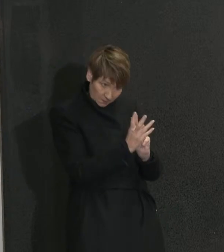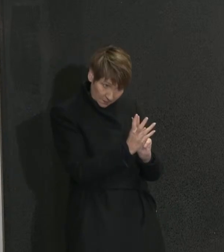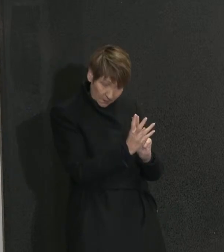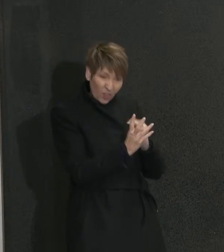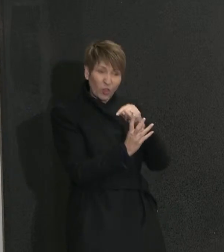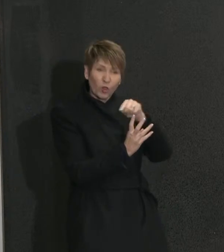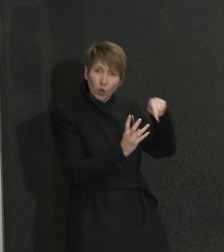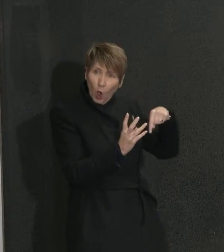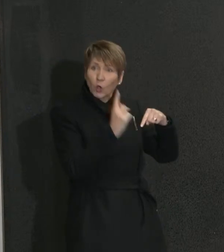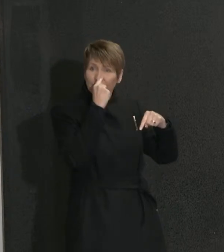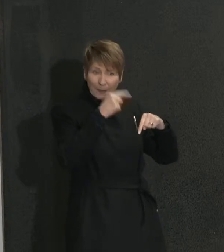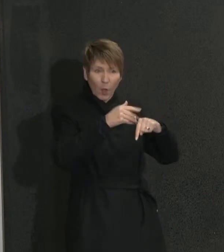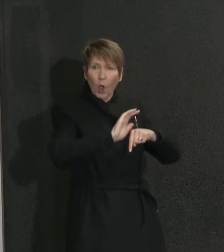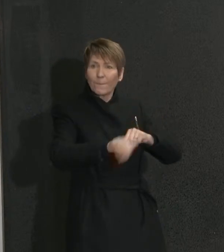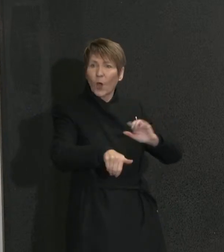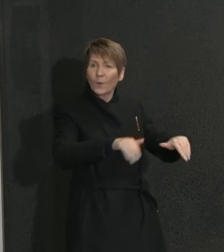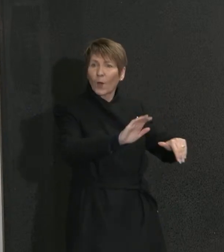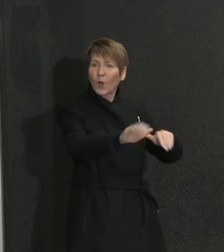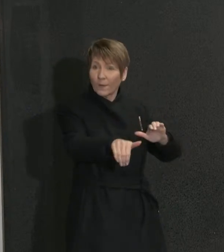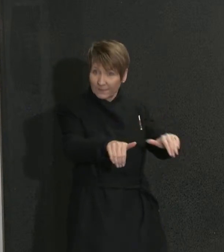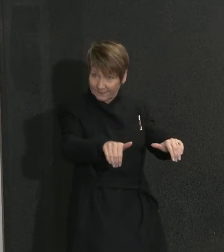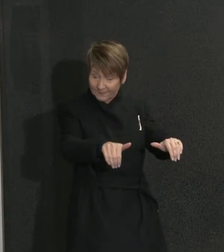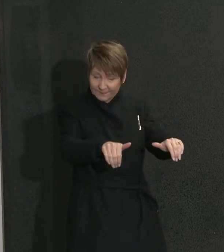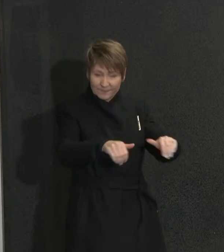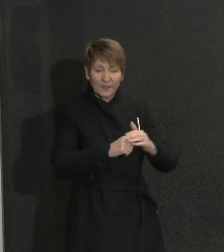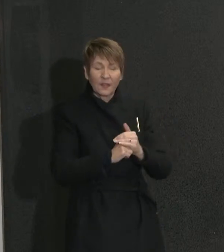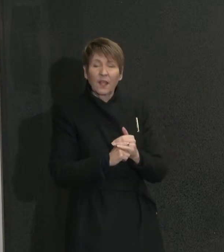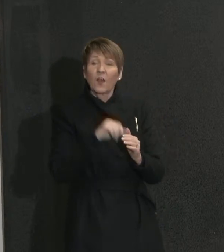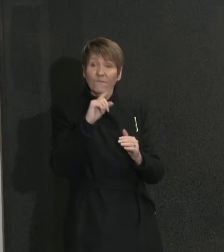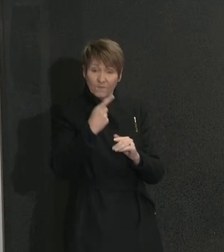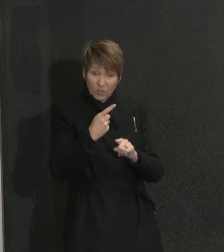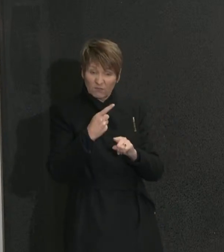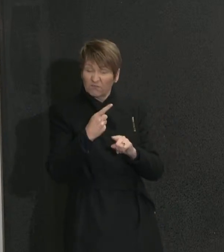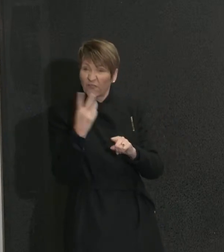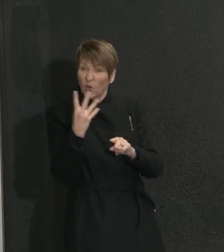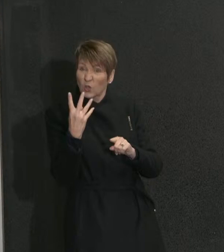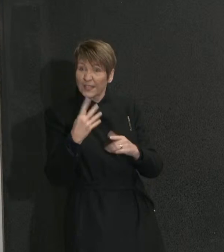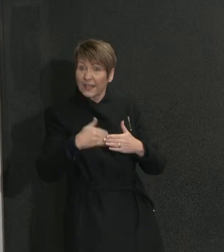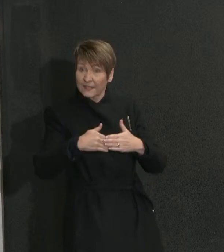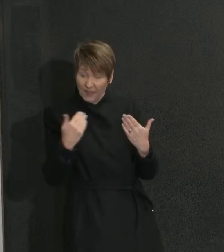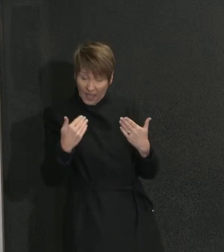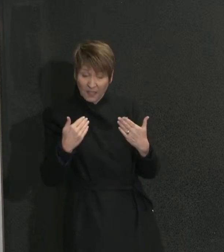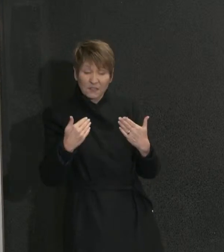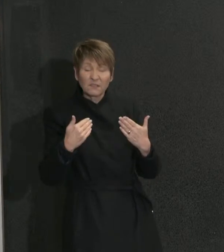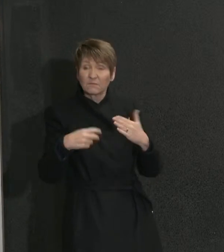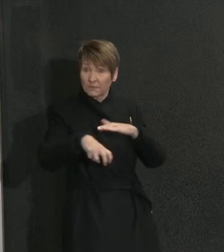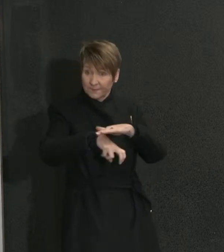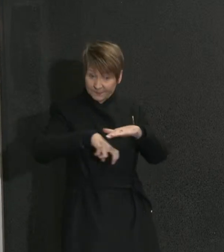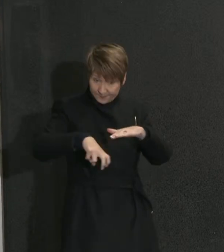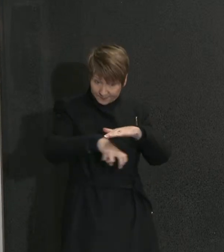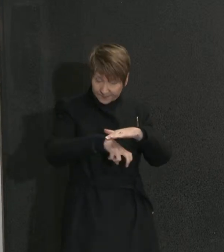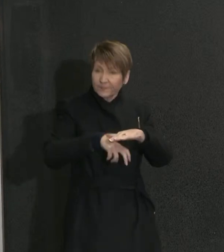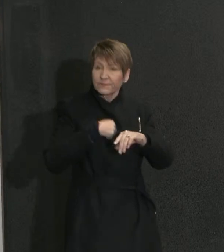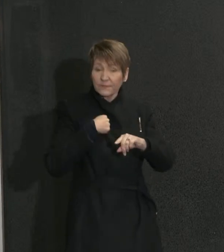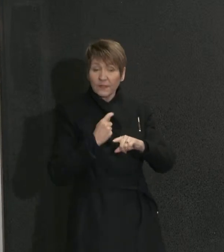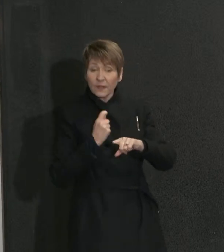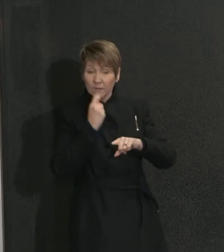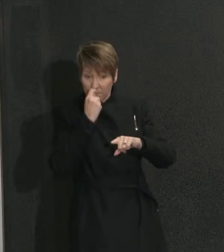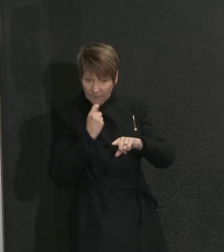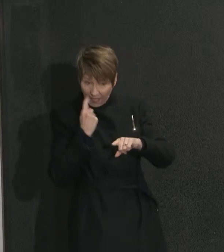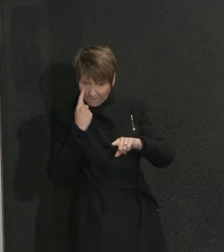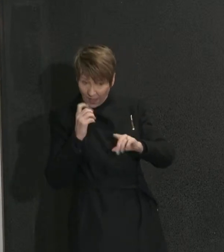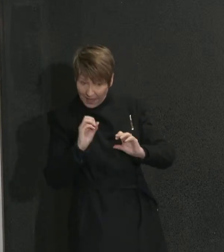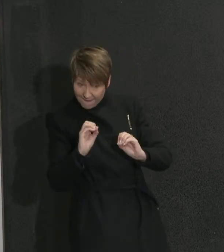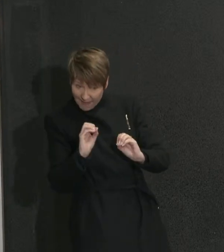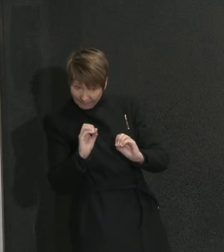clear a negative test at the outset of their isolation, the people, the 75% of people in some of these communities I've talked about, they continue to